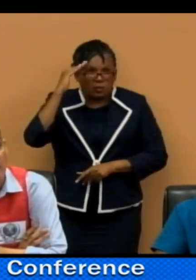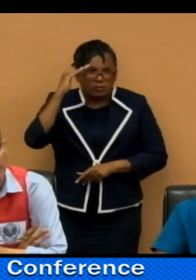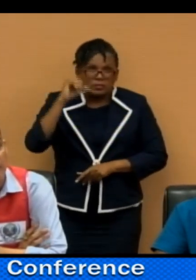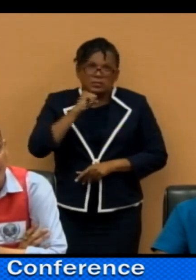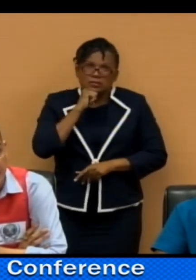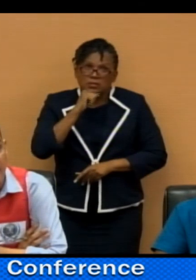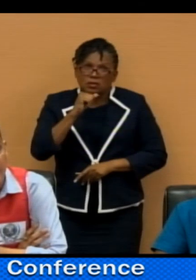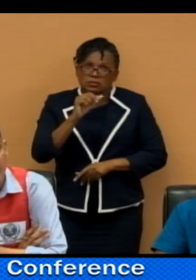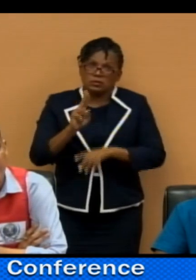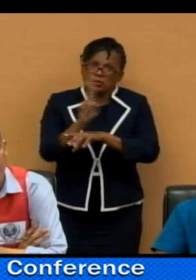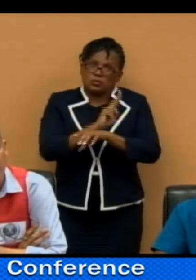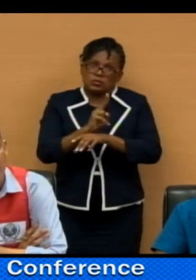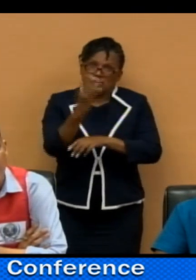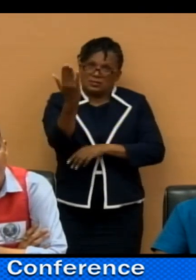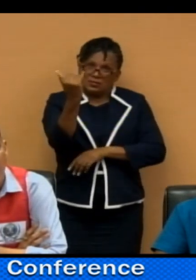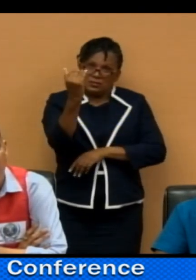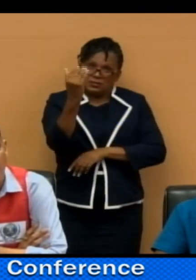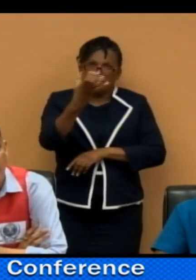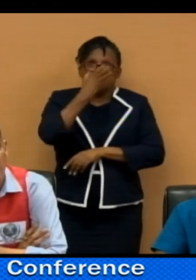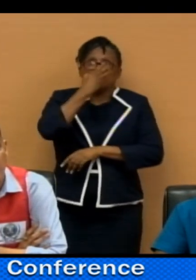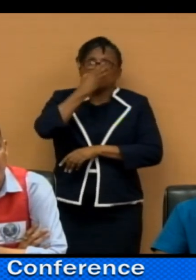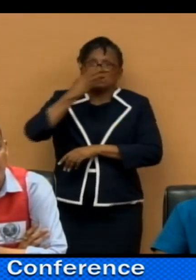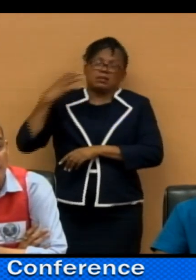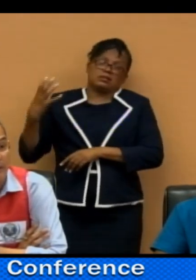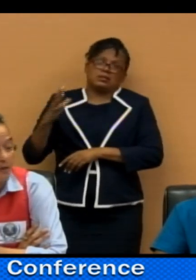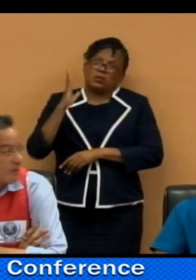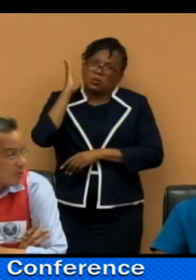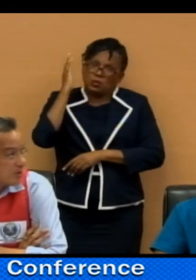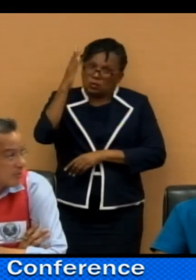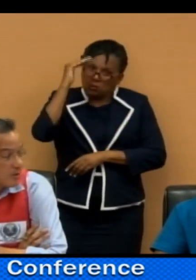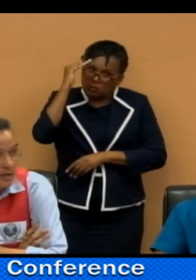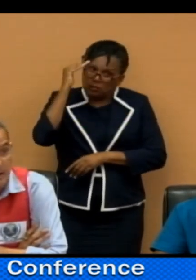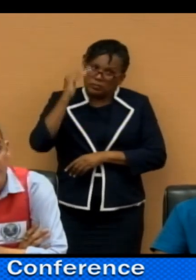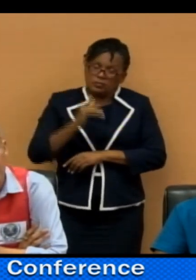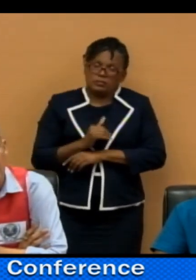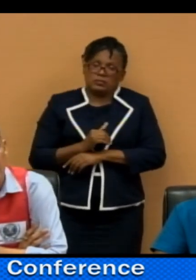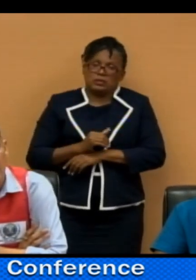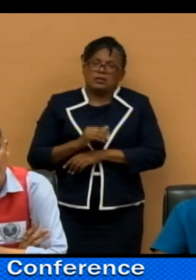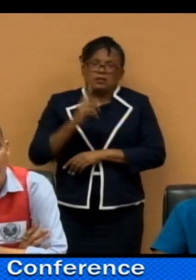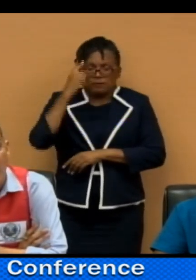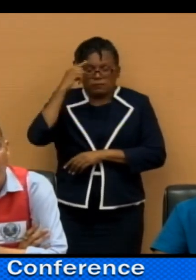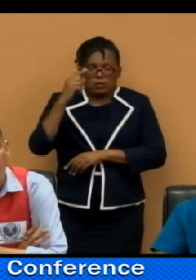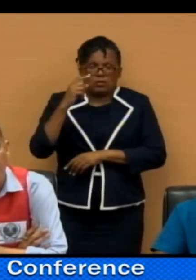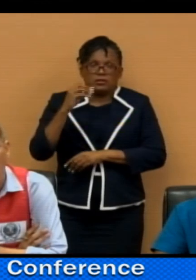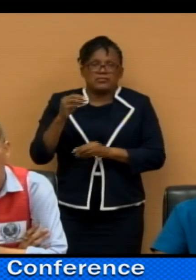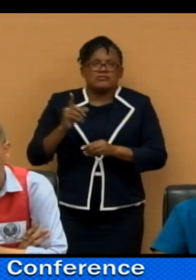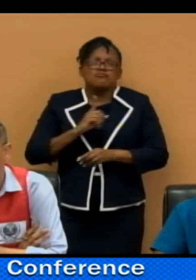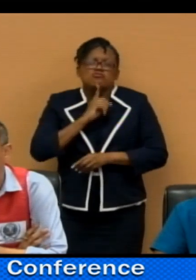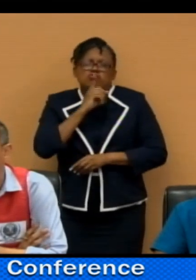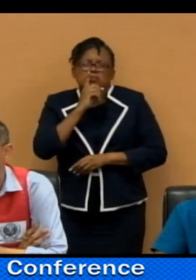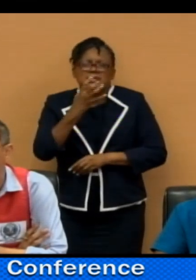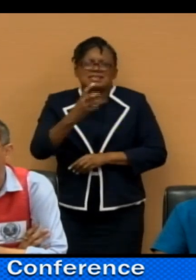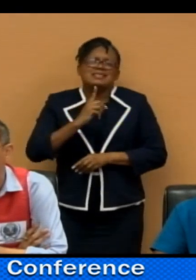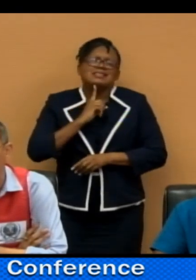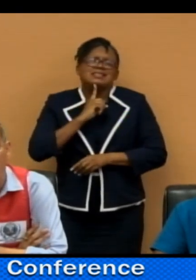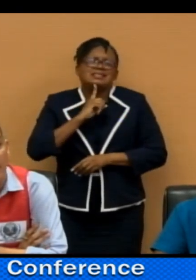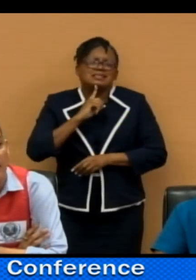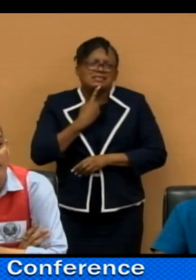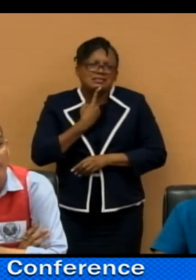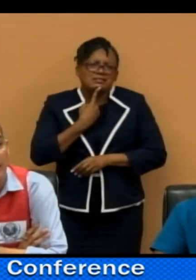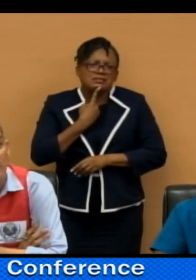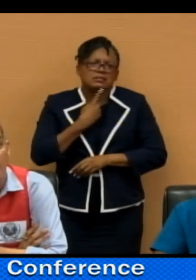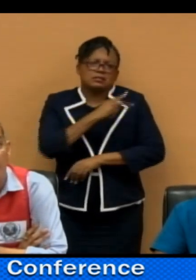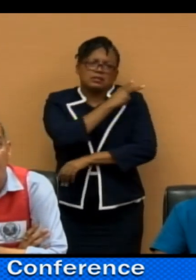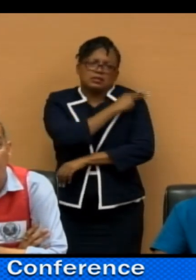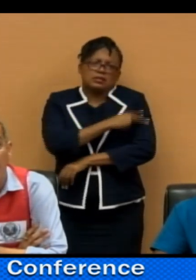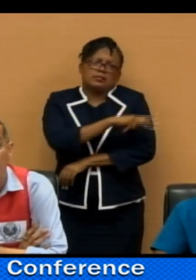15 ventilators. This would be for the most serious cases. And the one way that we can